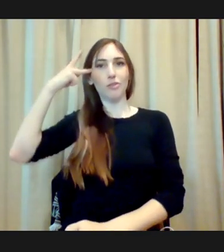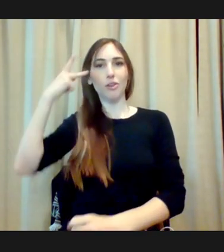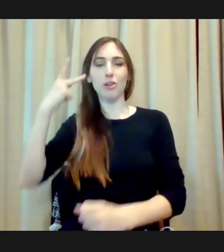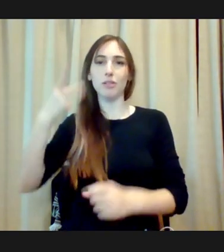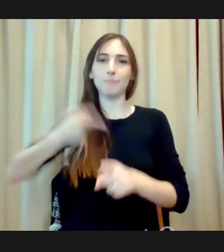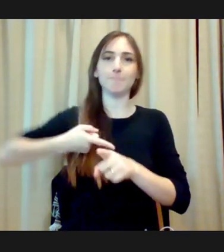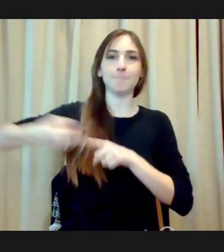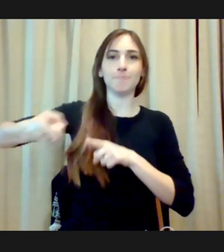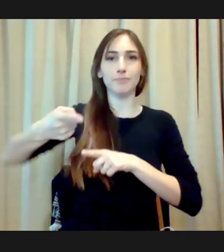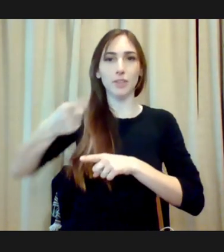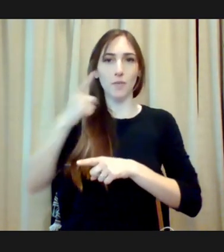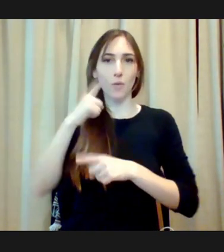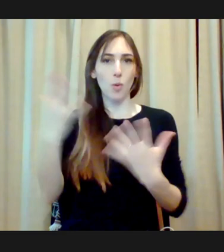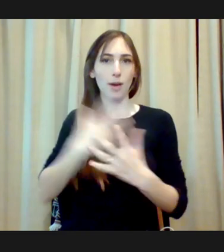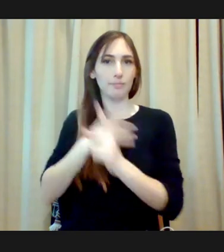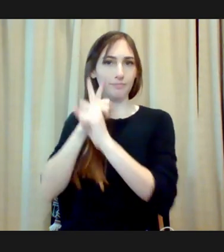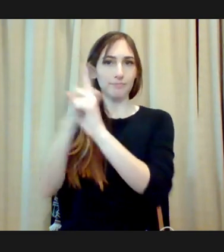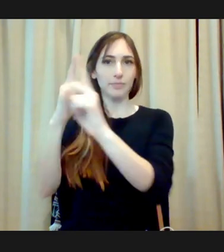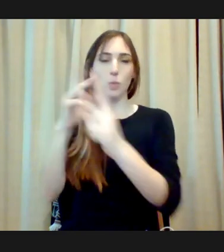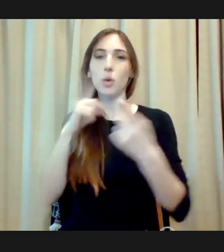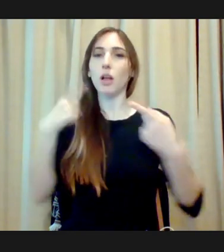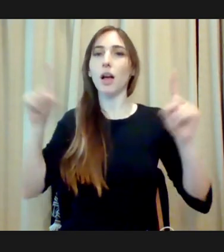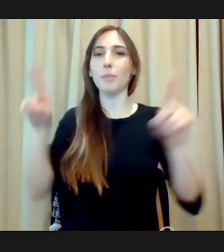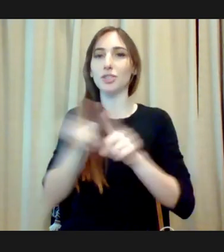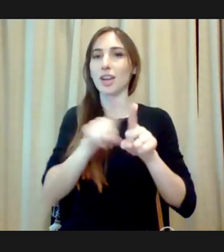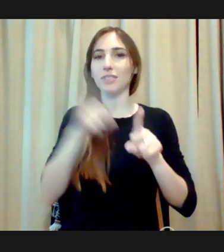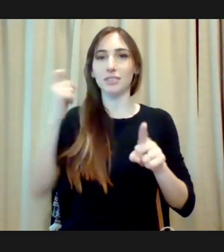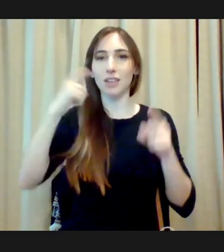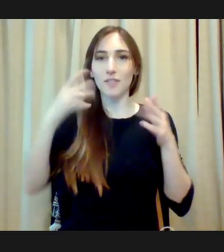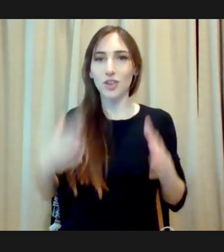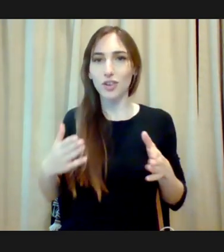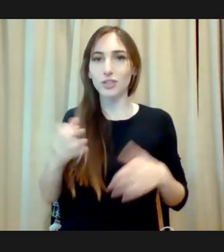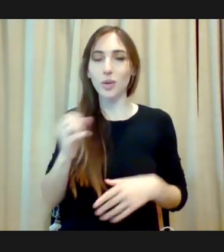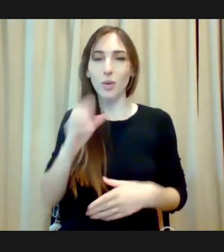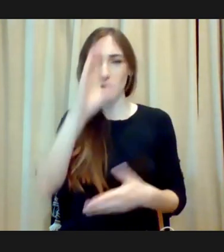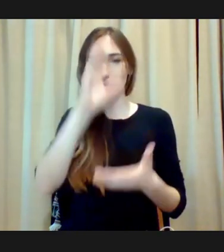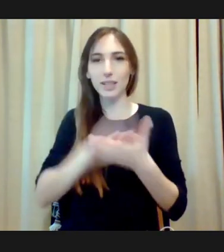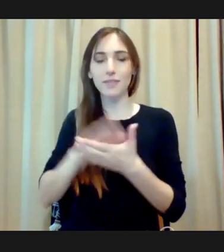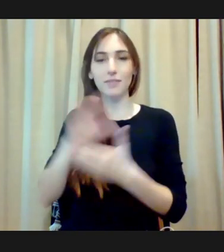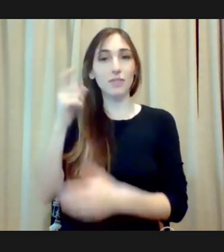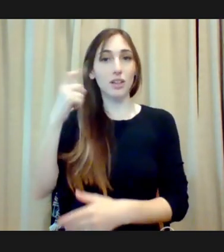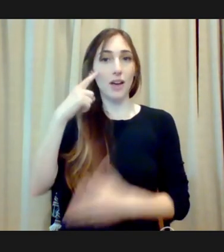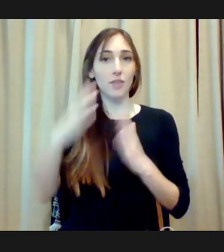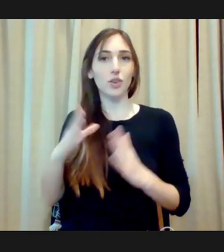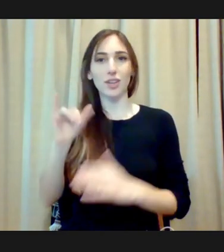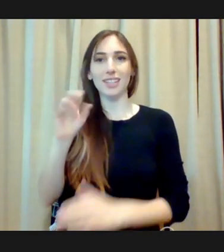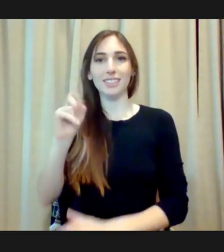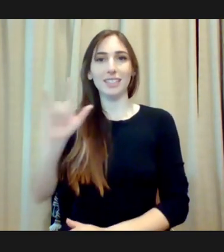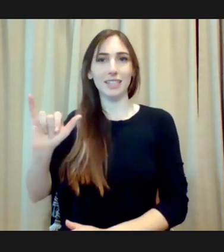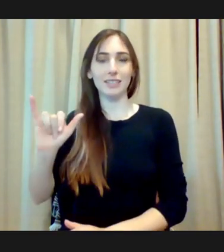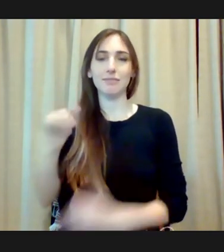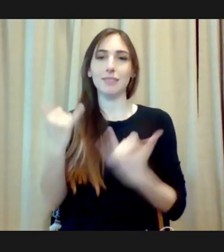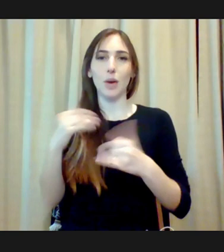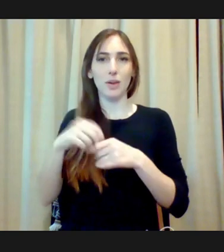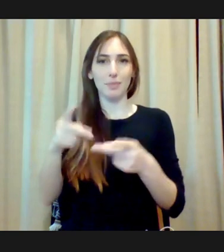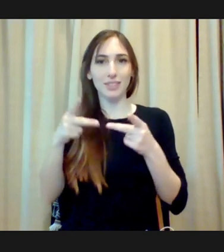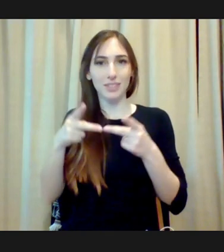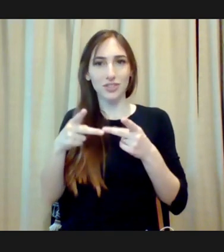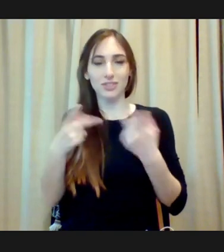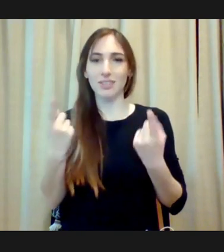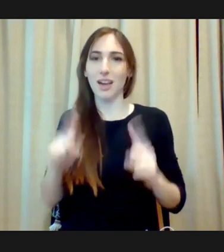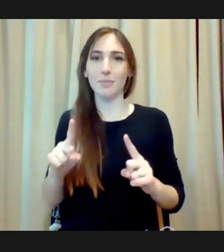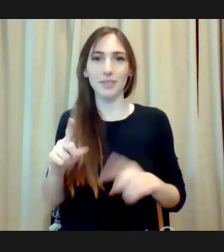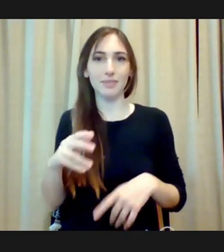going to accomplish as a governor. And I believe that Governor Inslee found himself in a position where if he